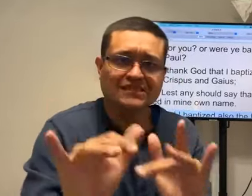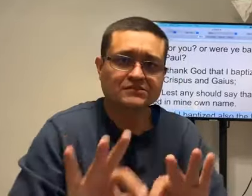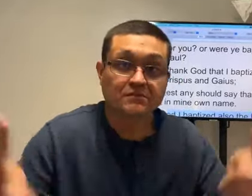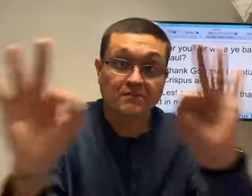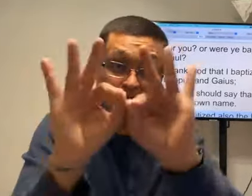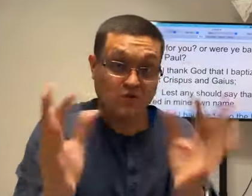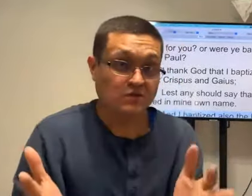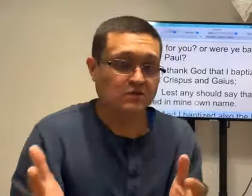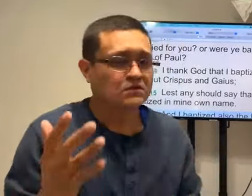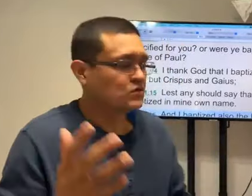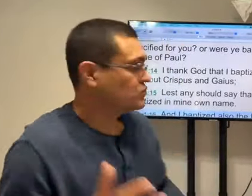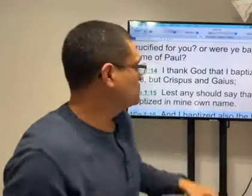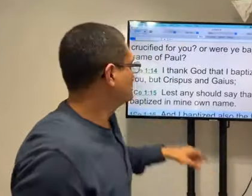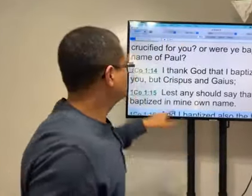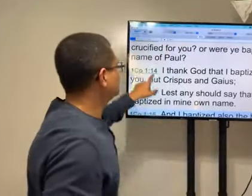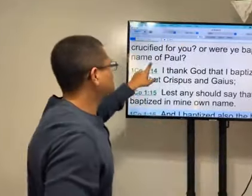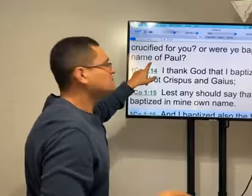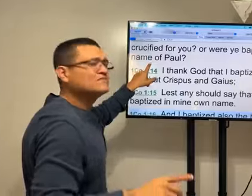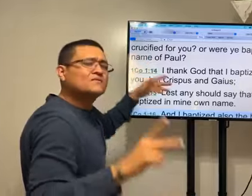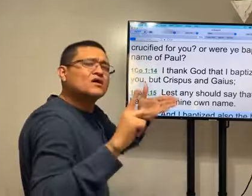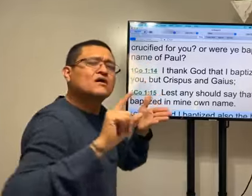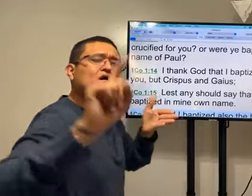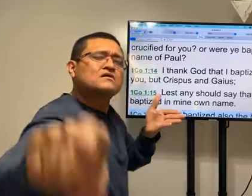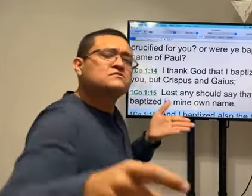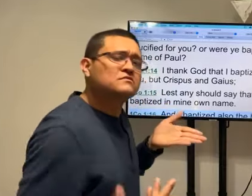They knew they were baptized in the name of Jesus, which was very important.